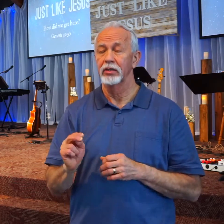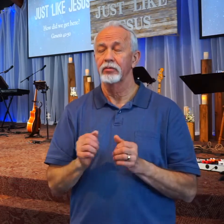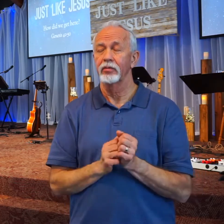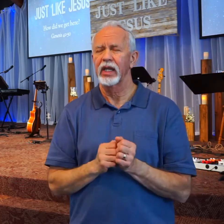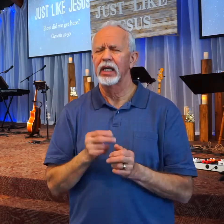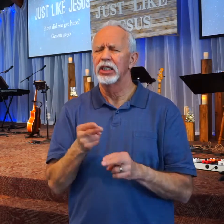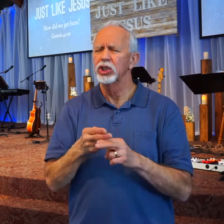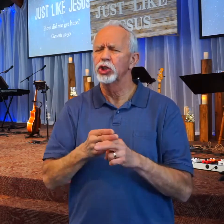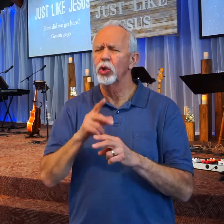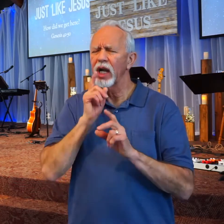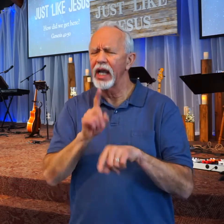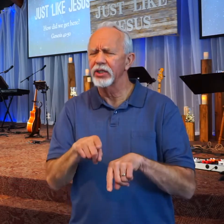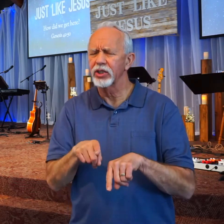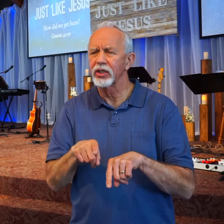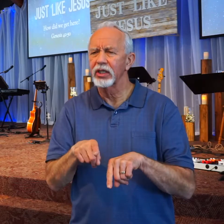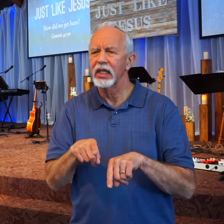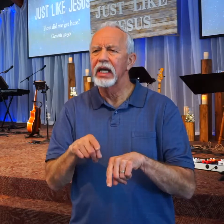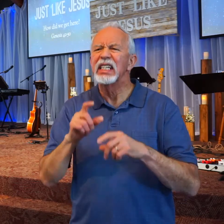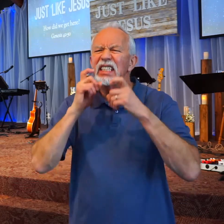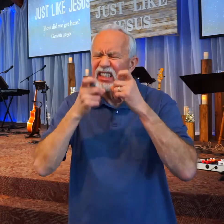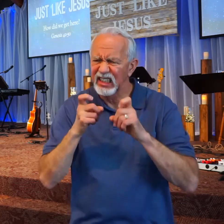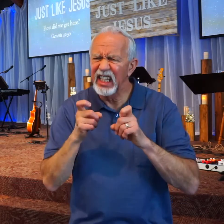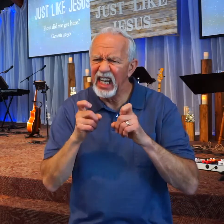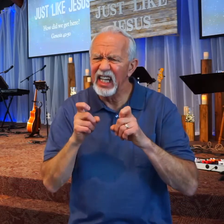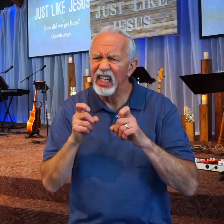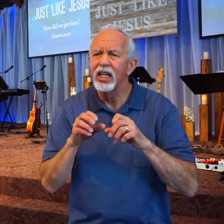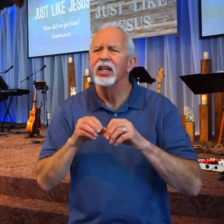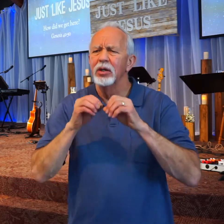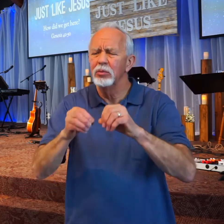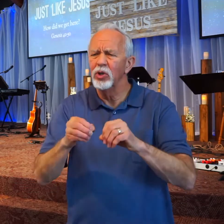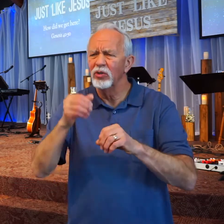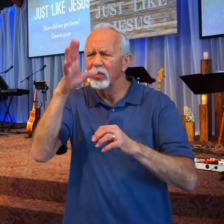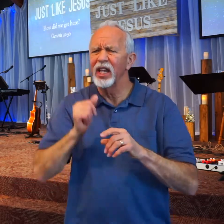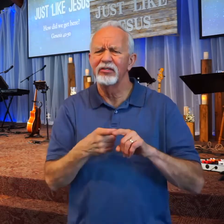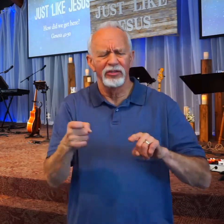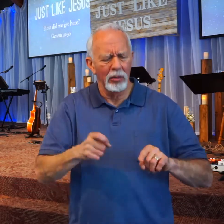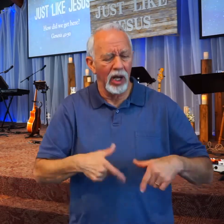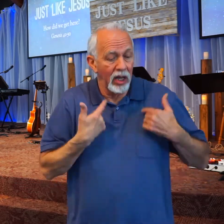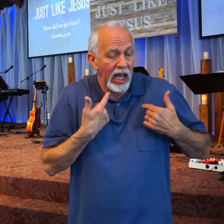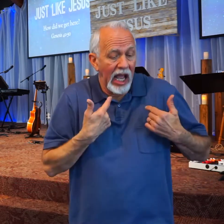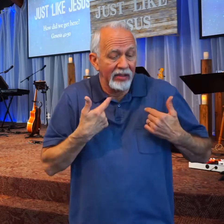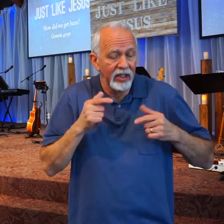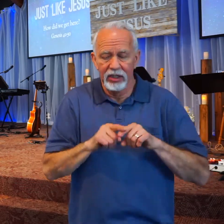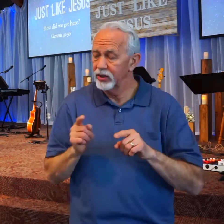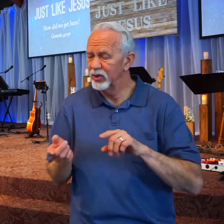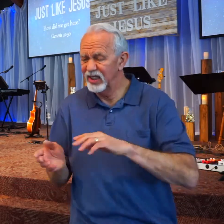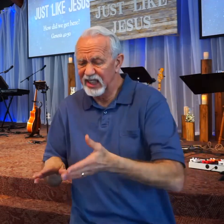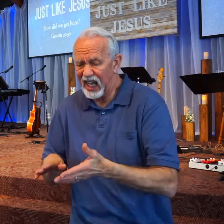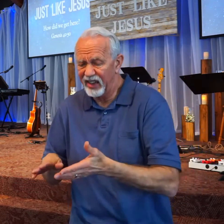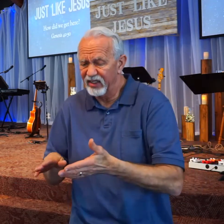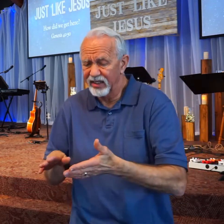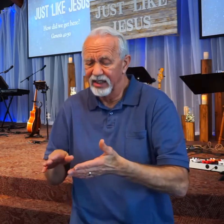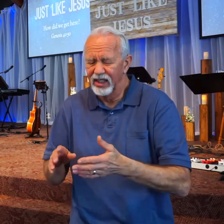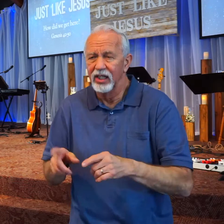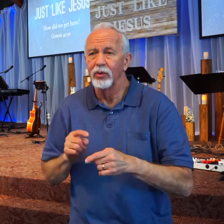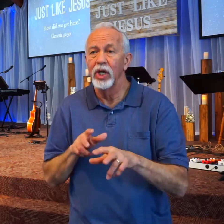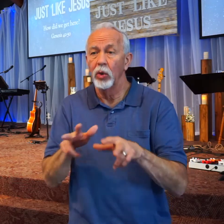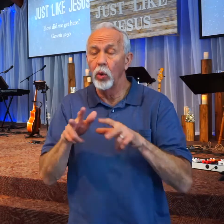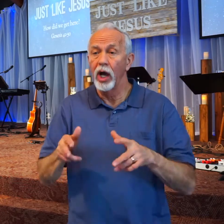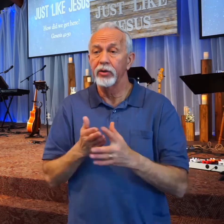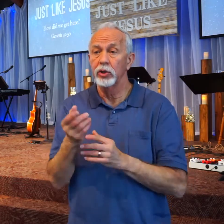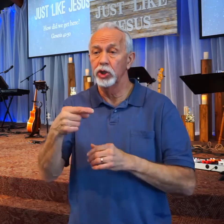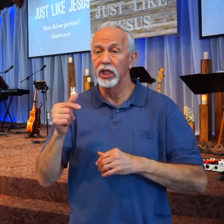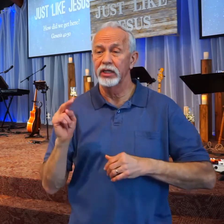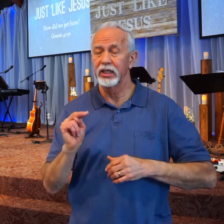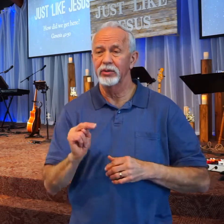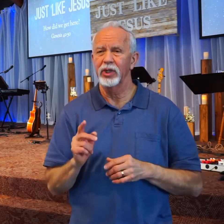short answer, of course, is sin. Sin moved mankind from life to death. And as we walk through Genesis, it seems like